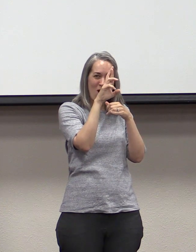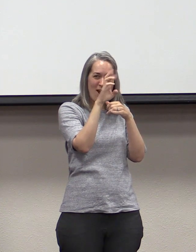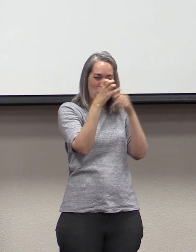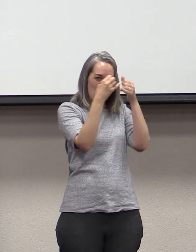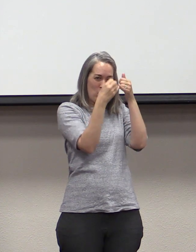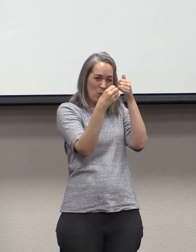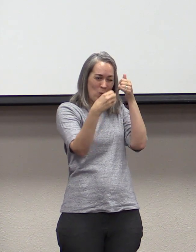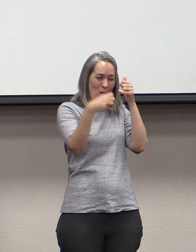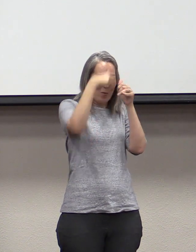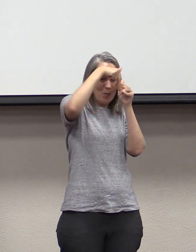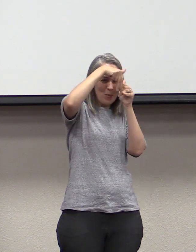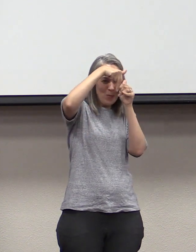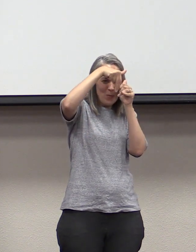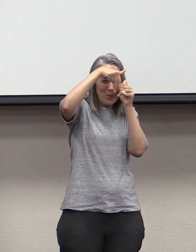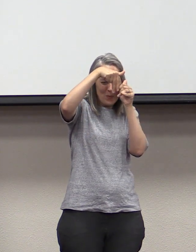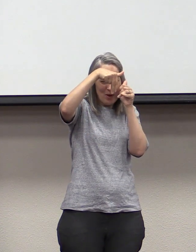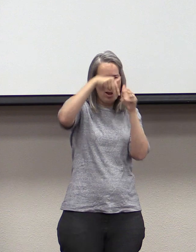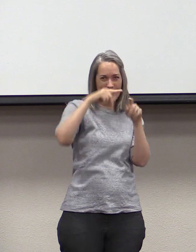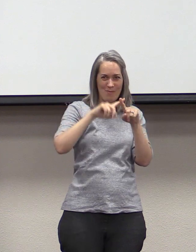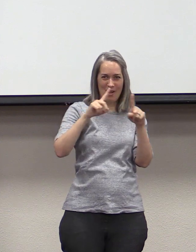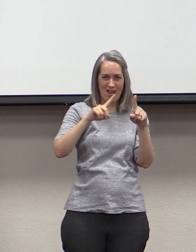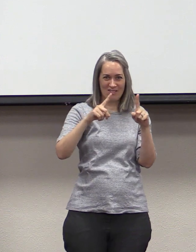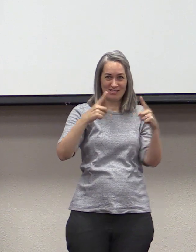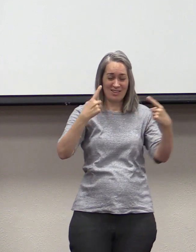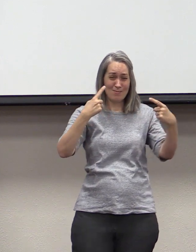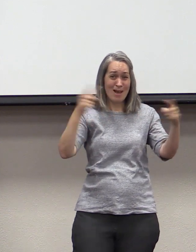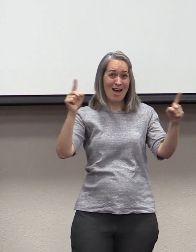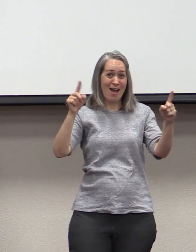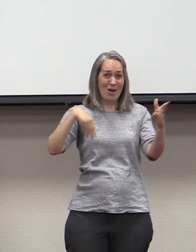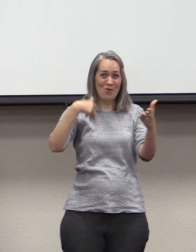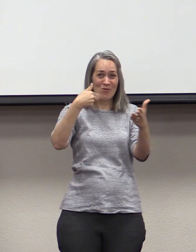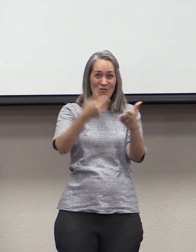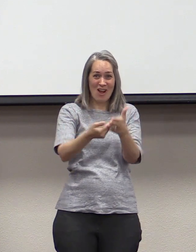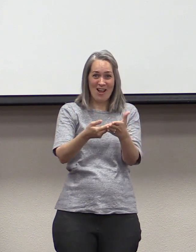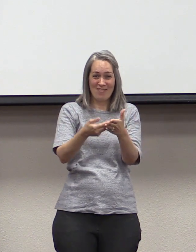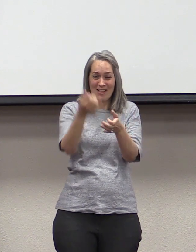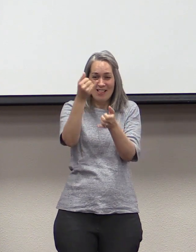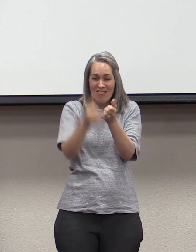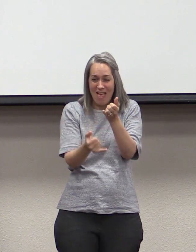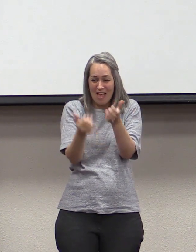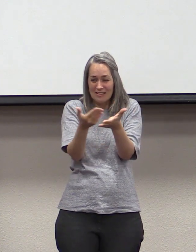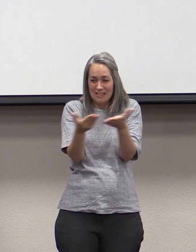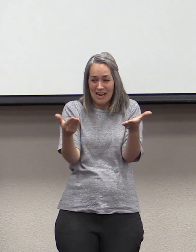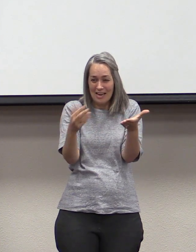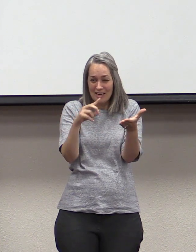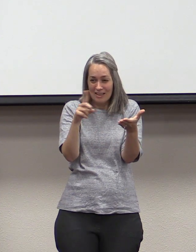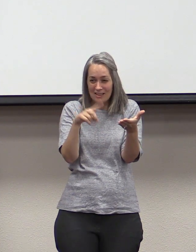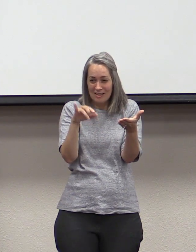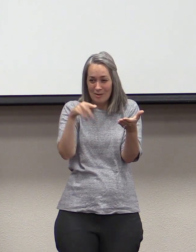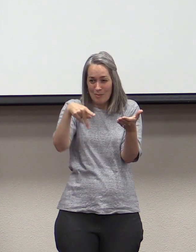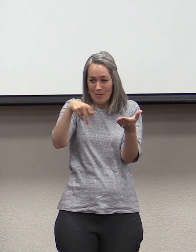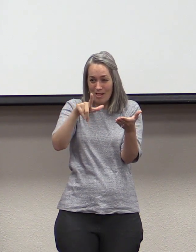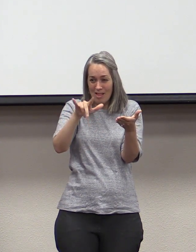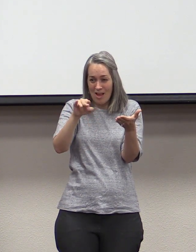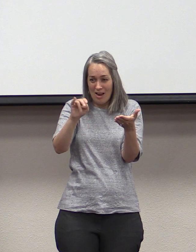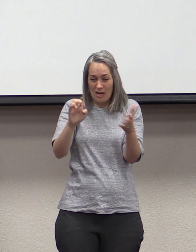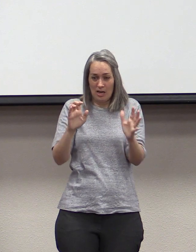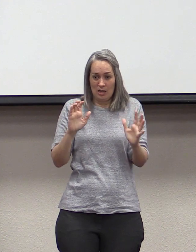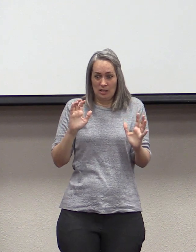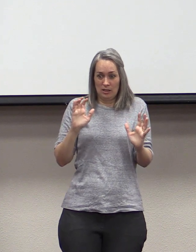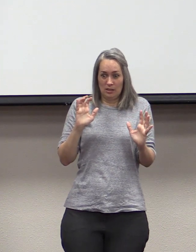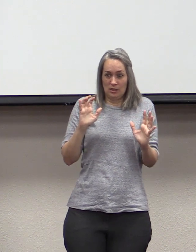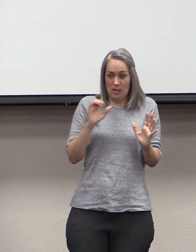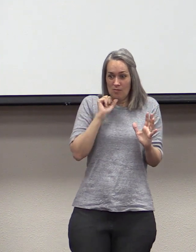ground, but then they got to that trapeze and that zip line, and they did not have